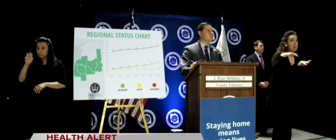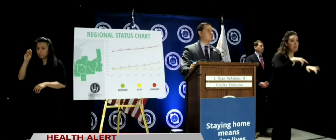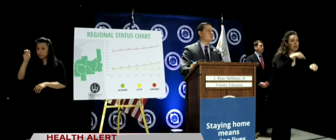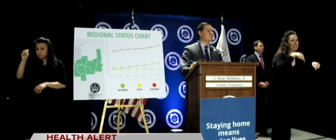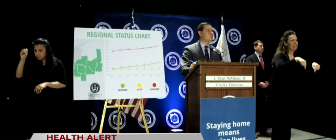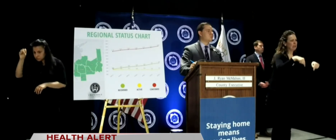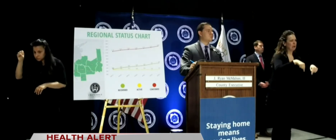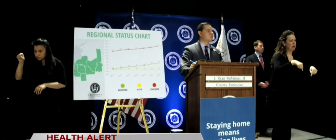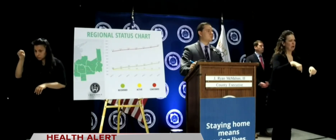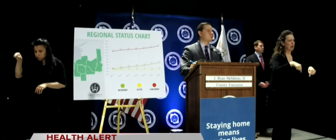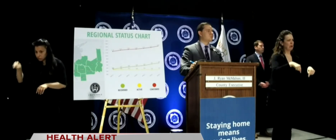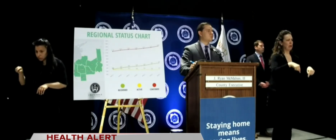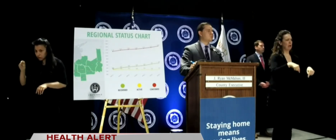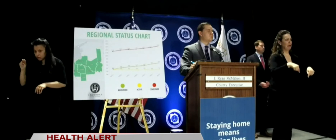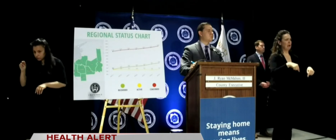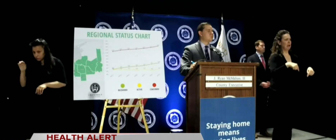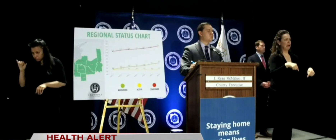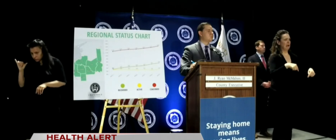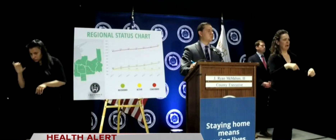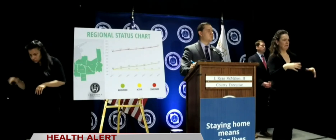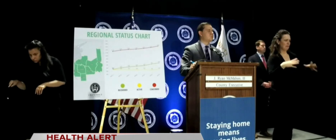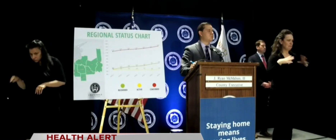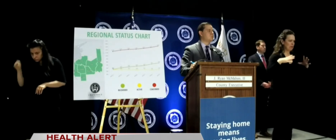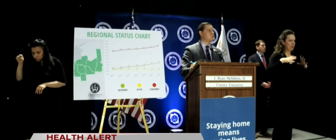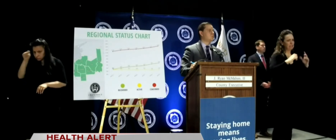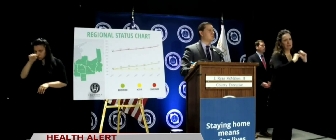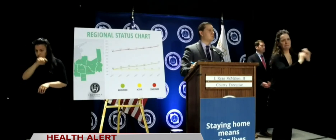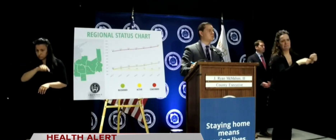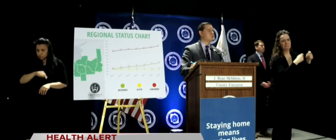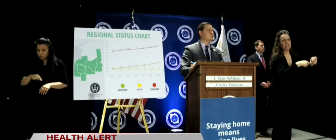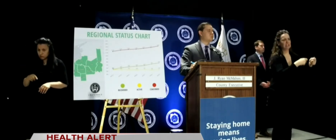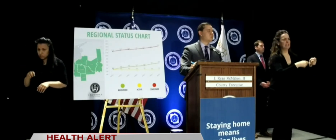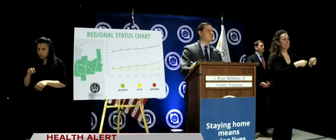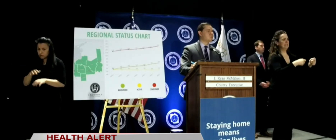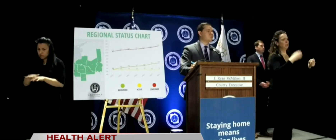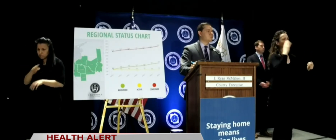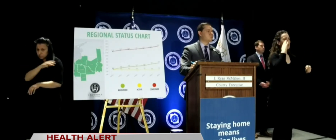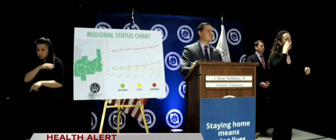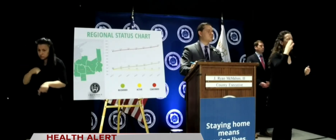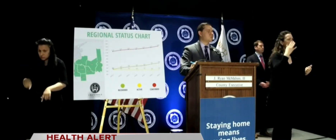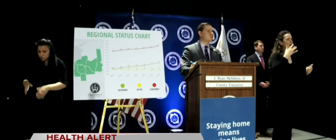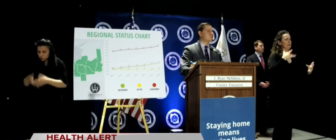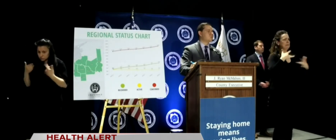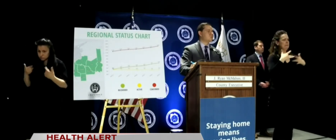or go to the mall, or is there a danger of